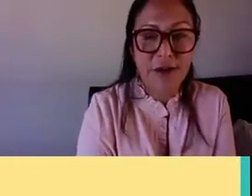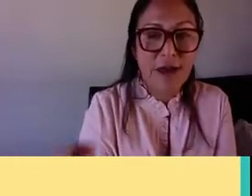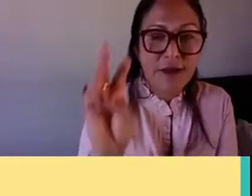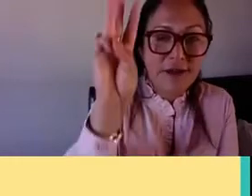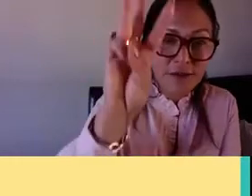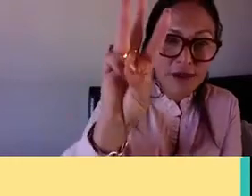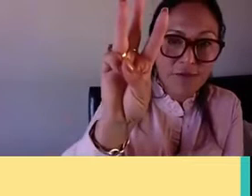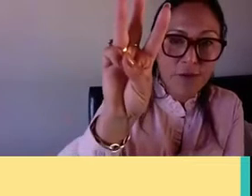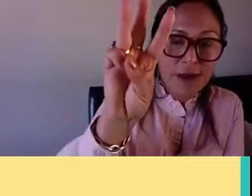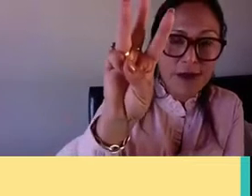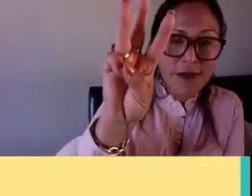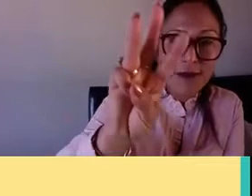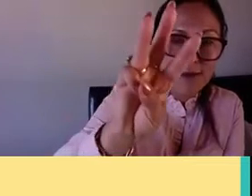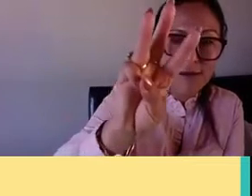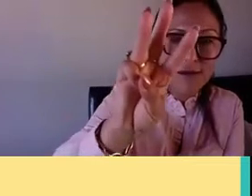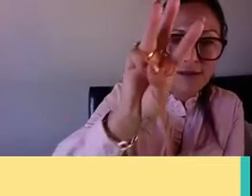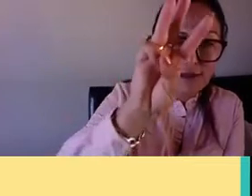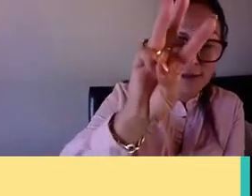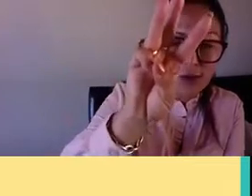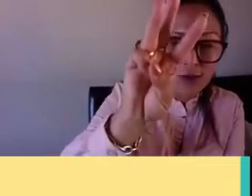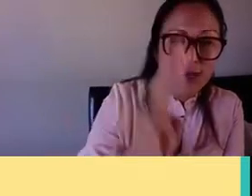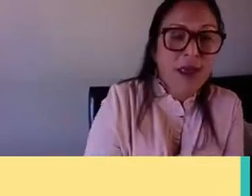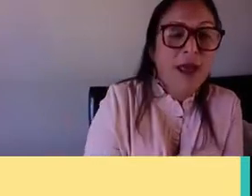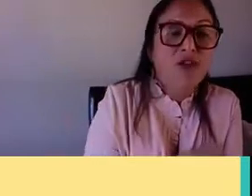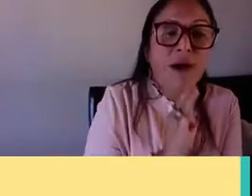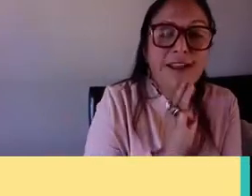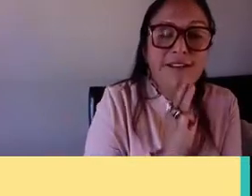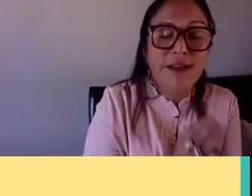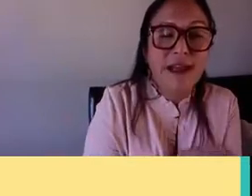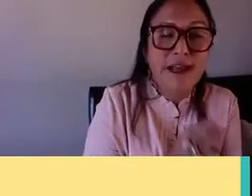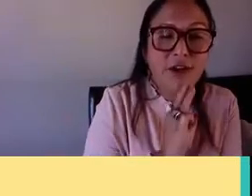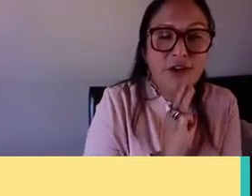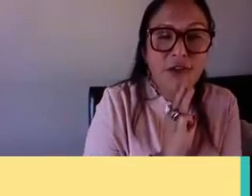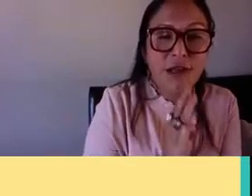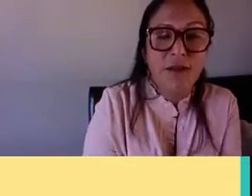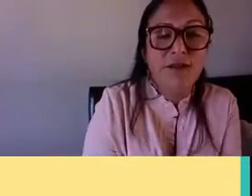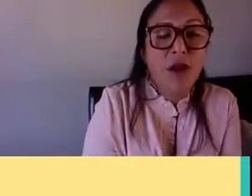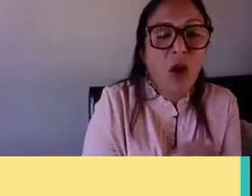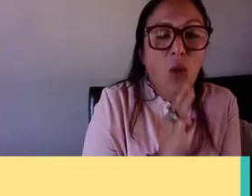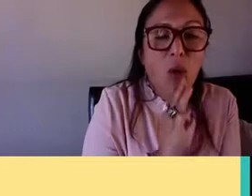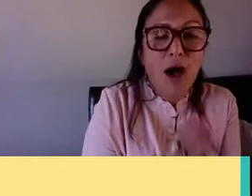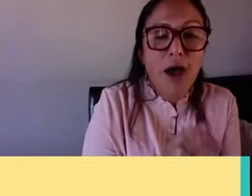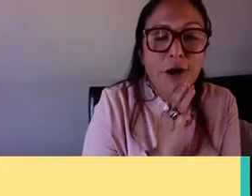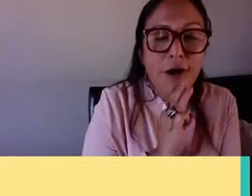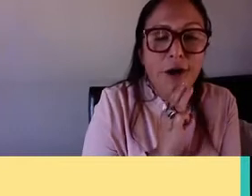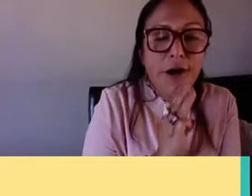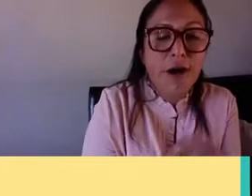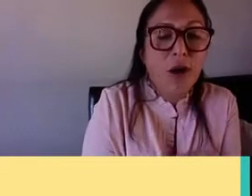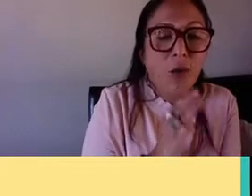together. W for water, looks like a W, and twice because I hear two syllables.